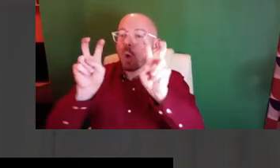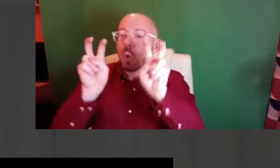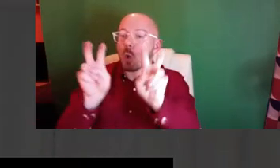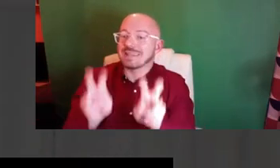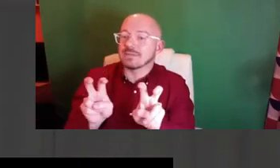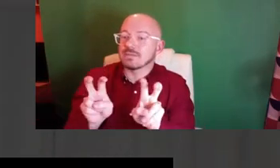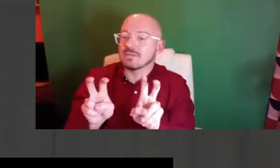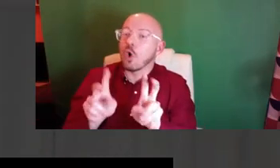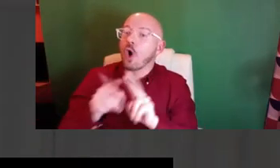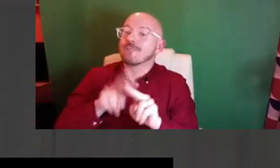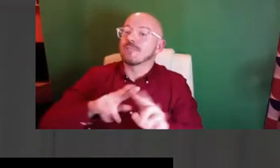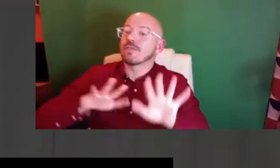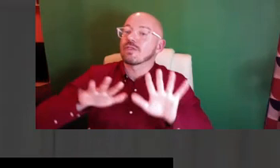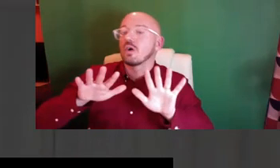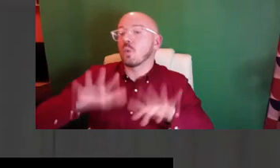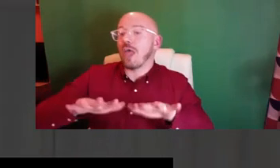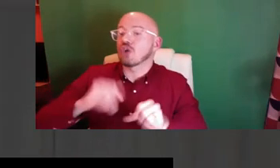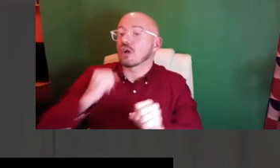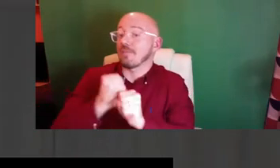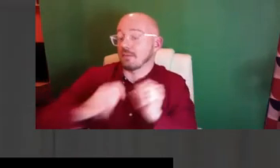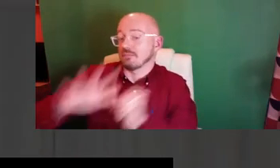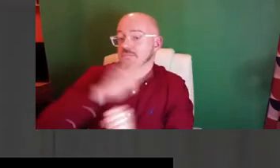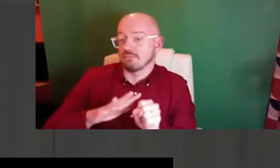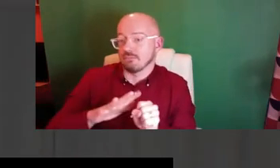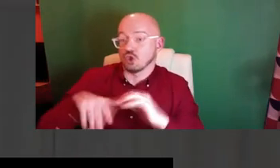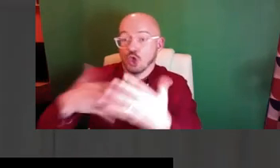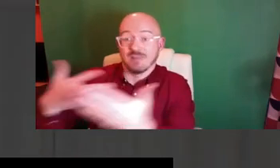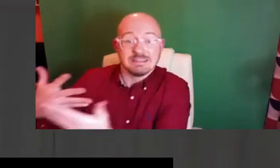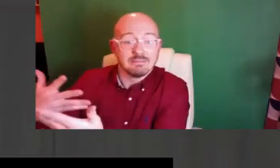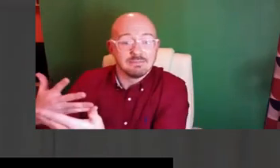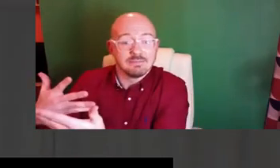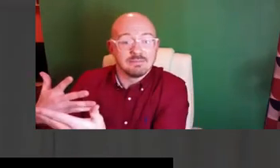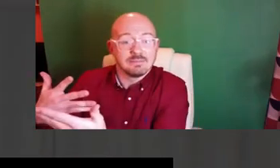Deaf Association to complete their BSL audit.